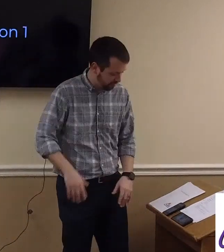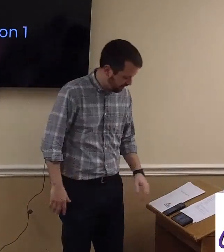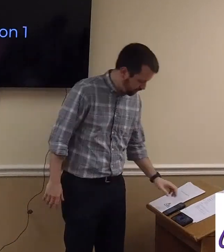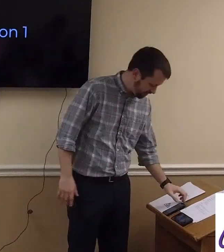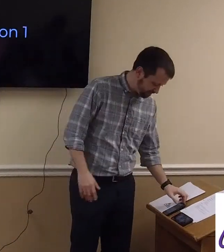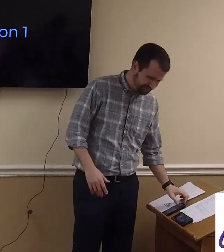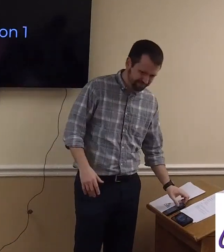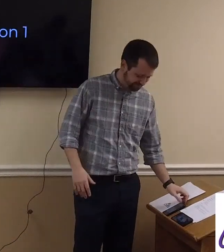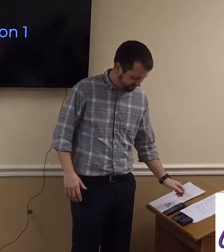Anyways.